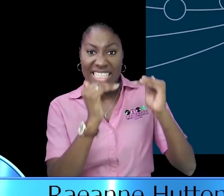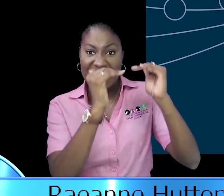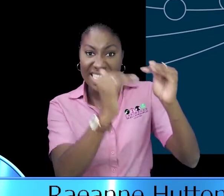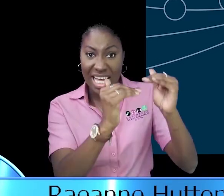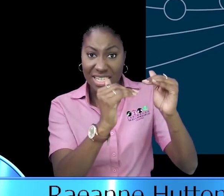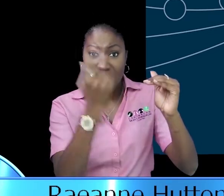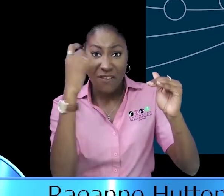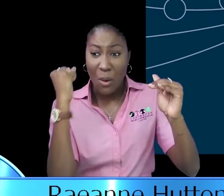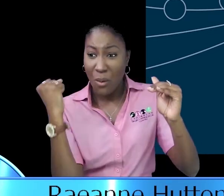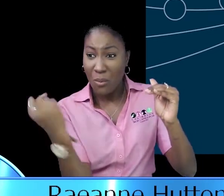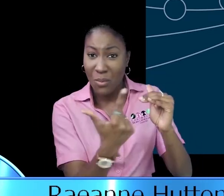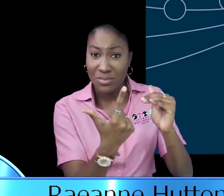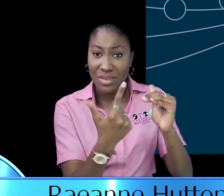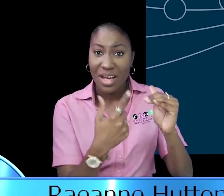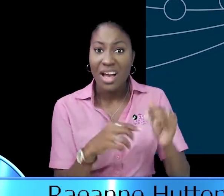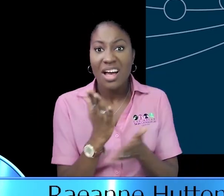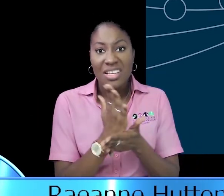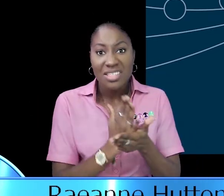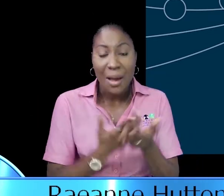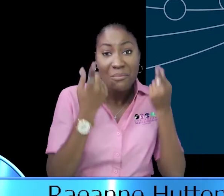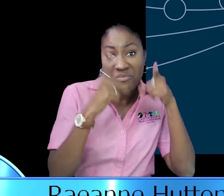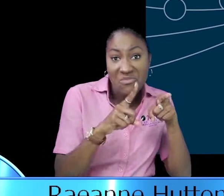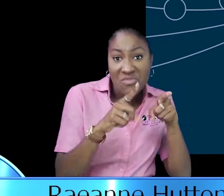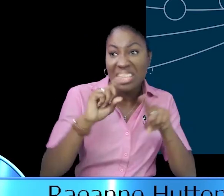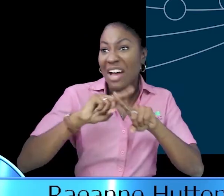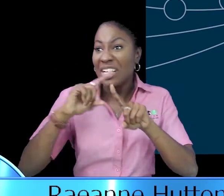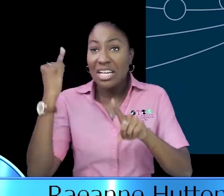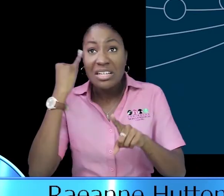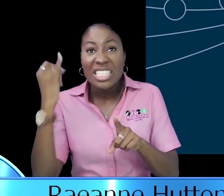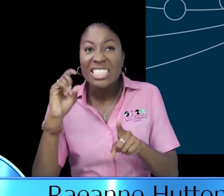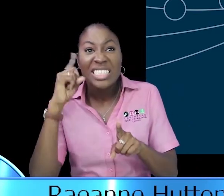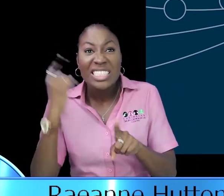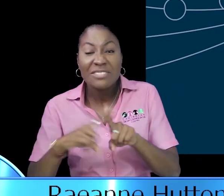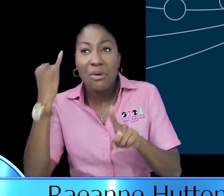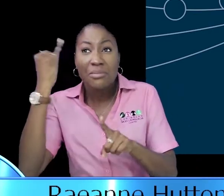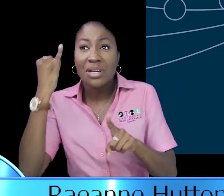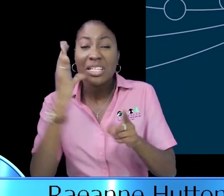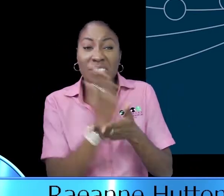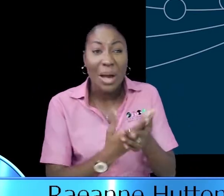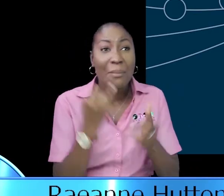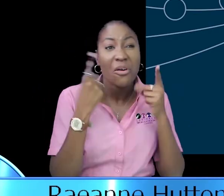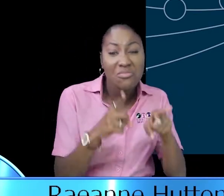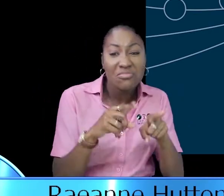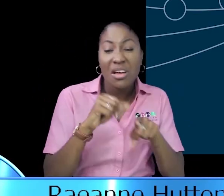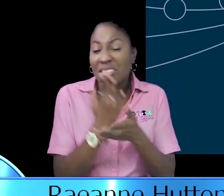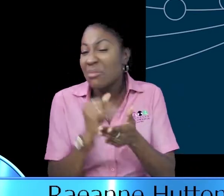the accessibility standards? And you would probably get 3 different answers, guaranteed.